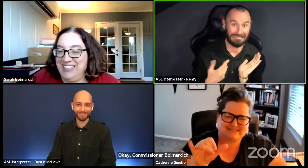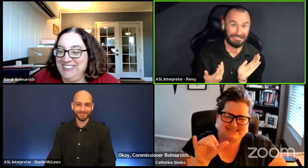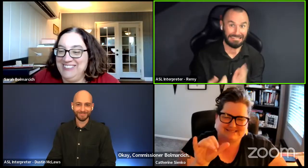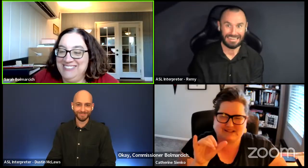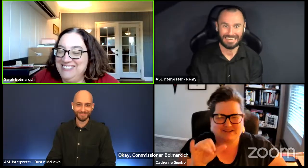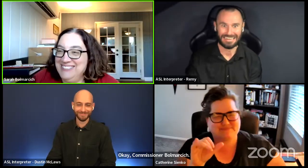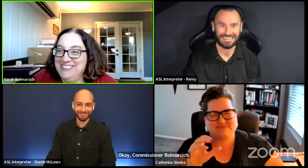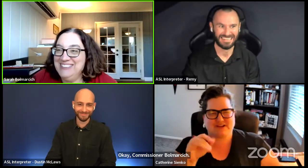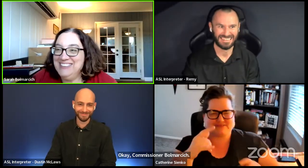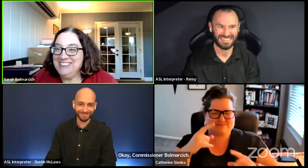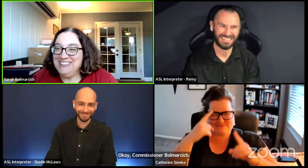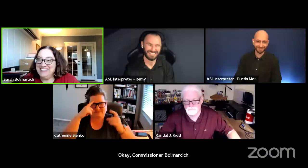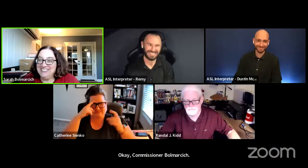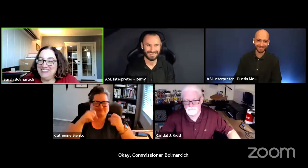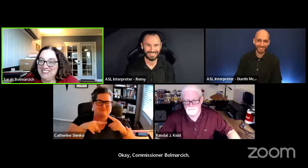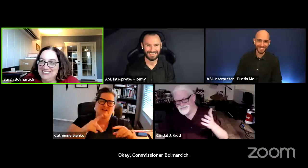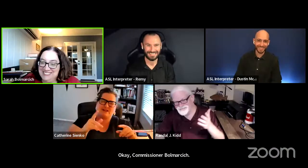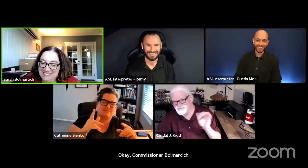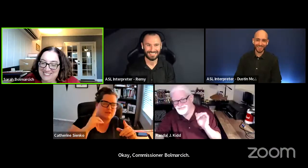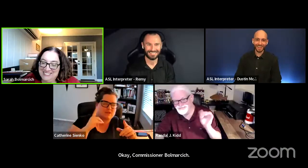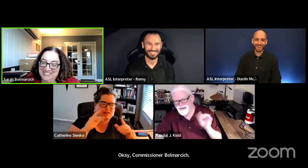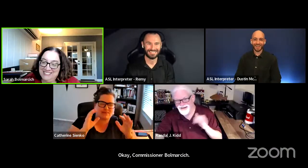I